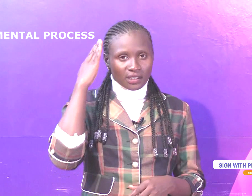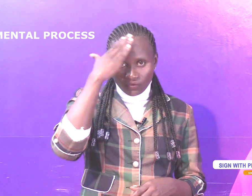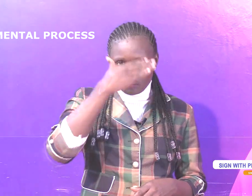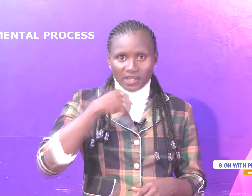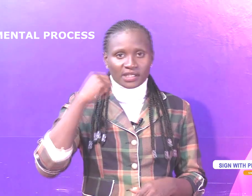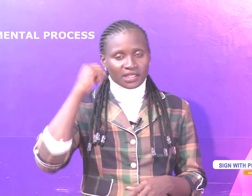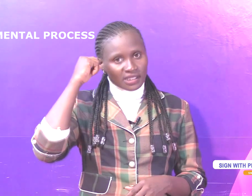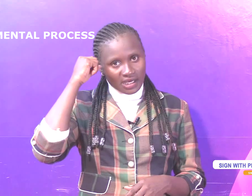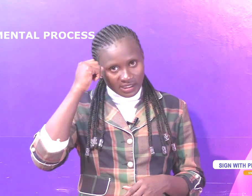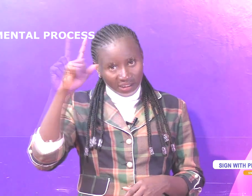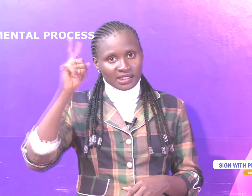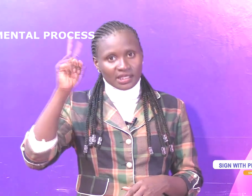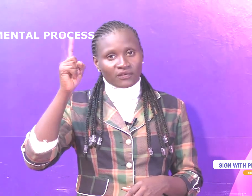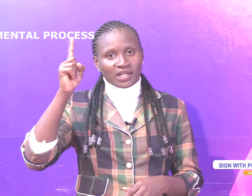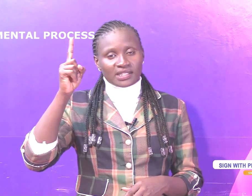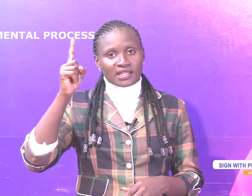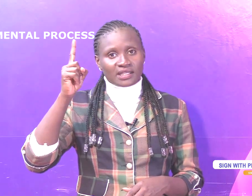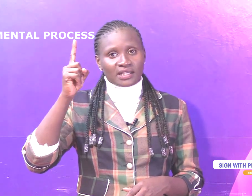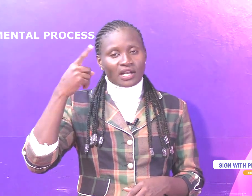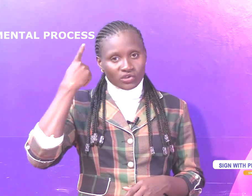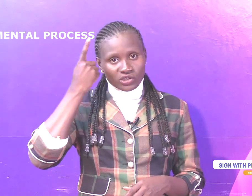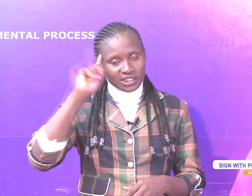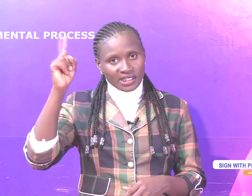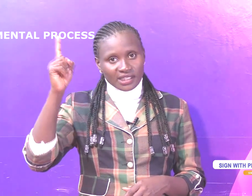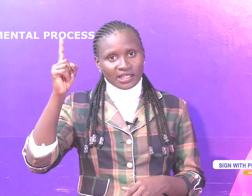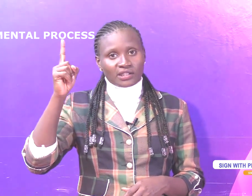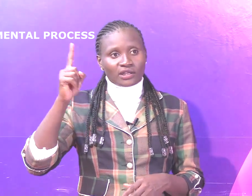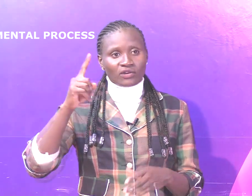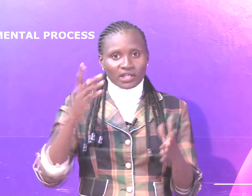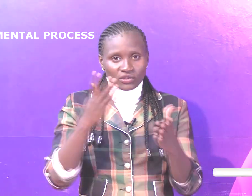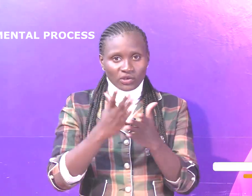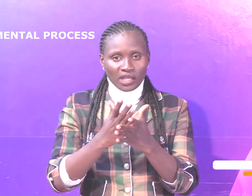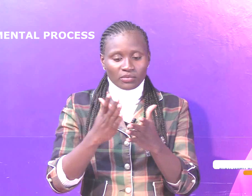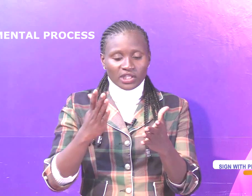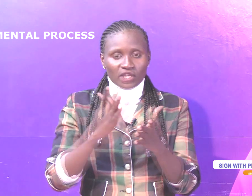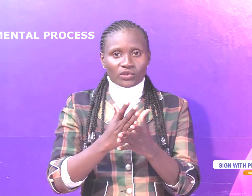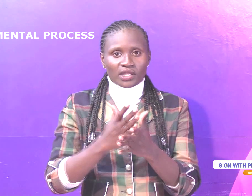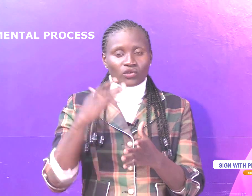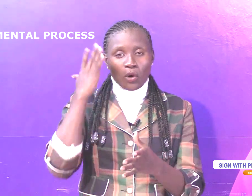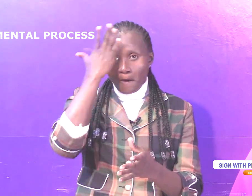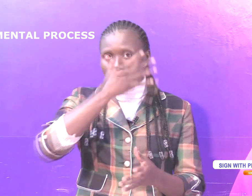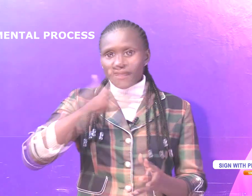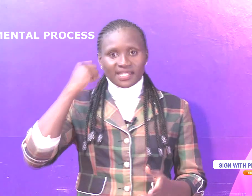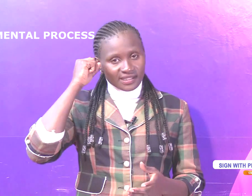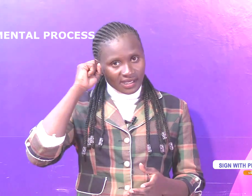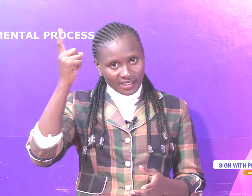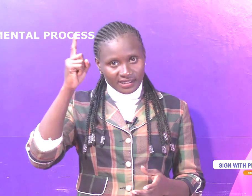miss, and this is the sign for understanding. So this is understanding. So in together, putting in together. So misunderstanding.